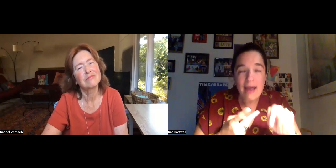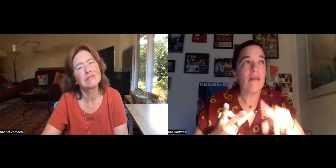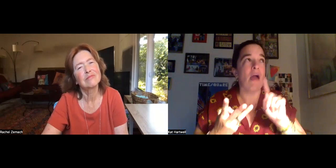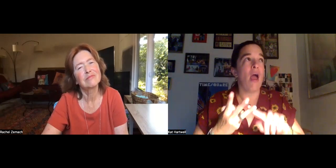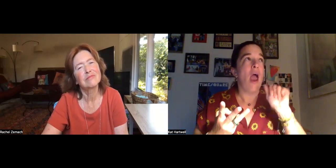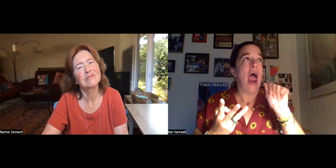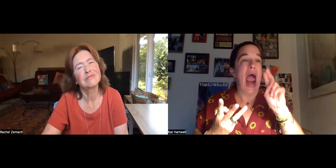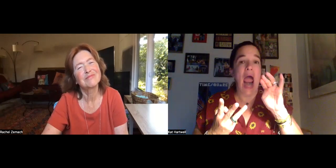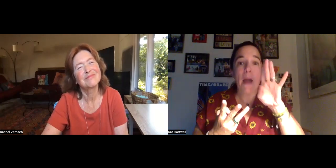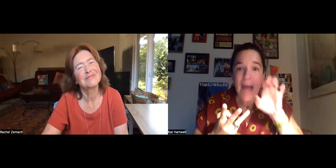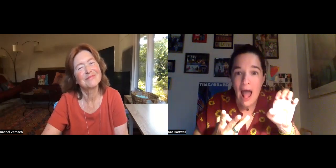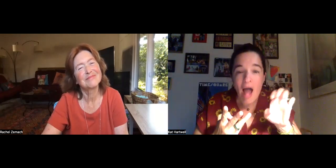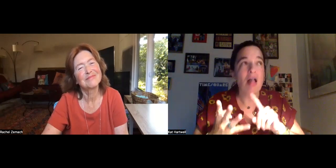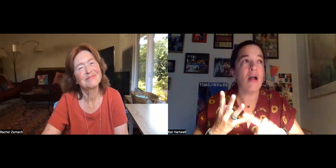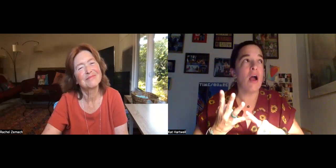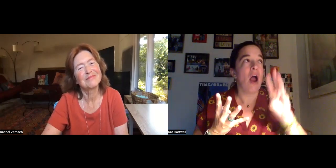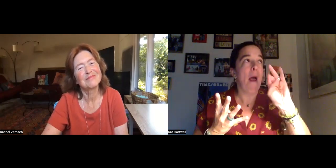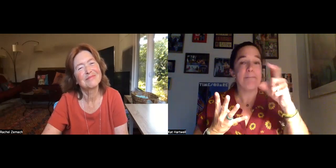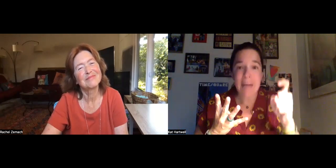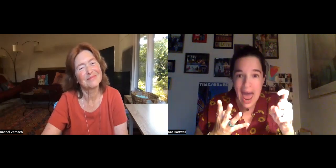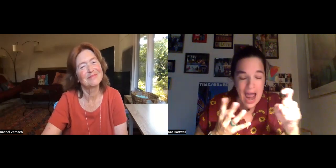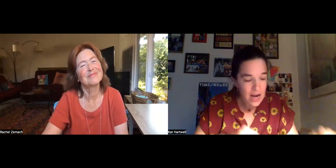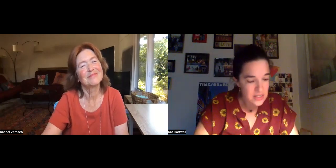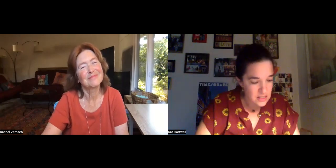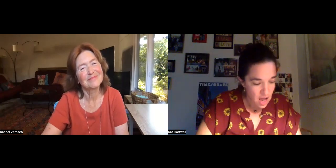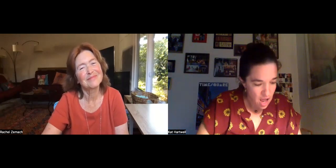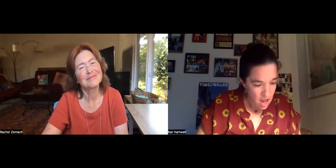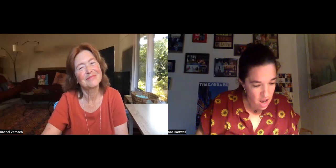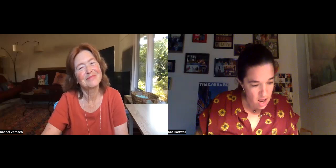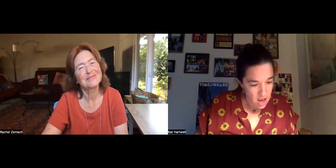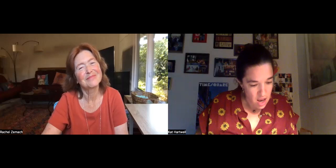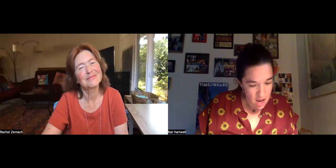Ryan, Annabelle, Mac.